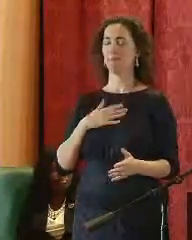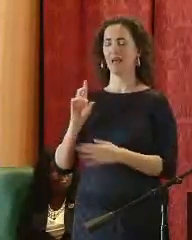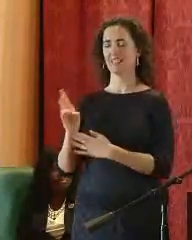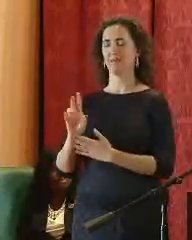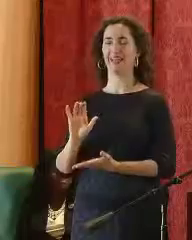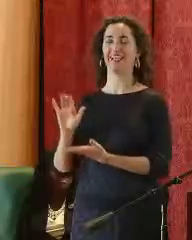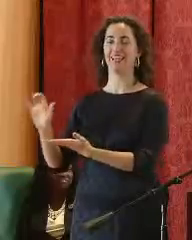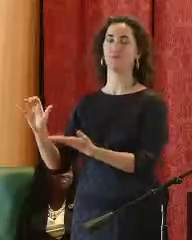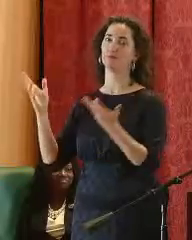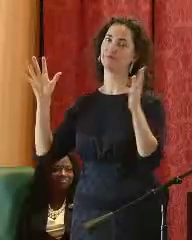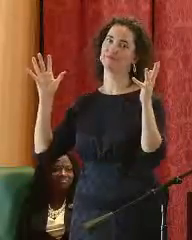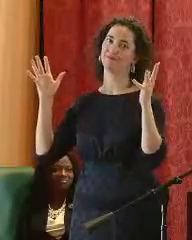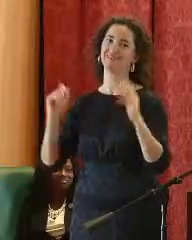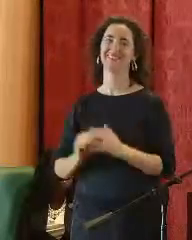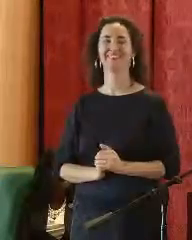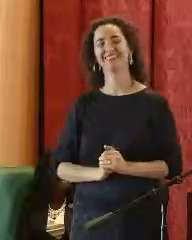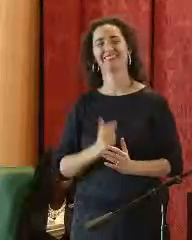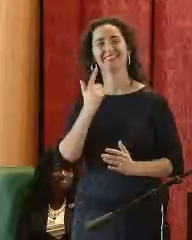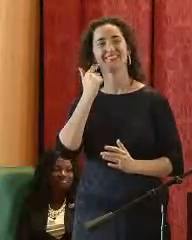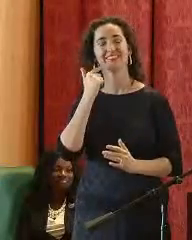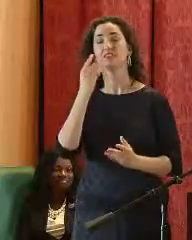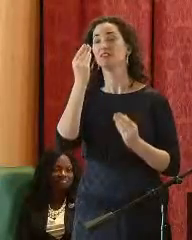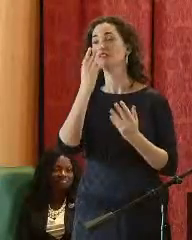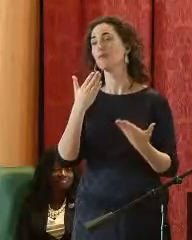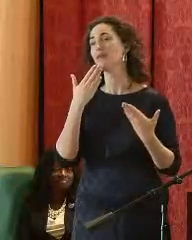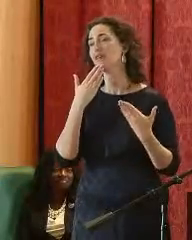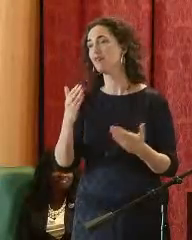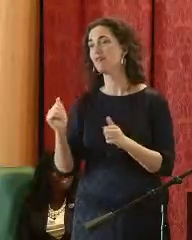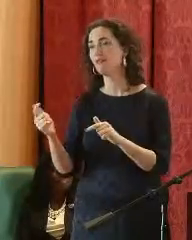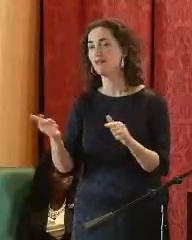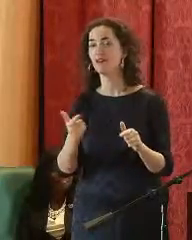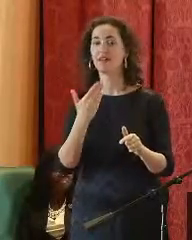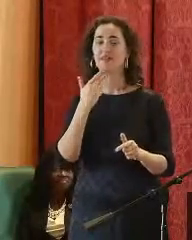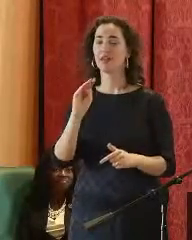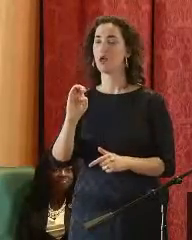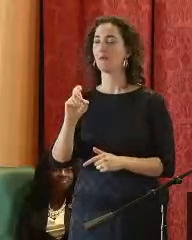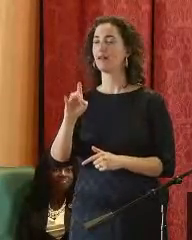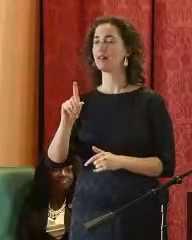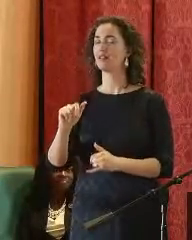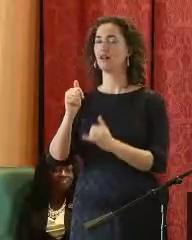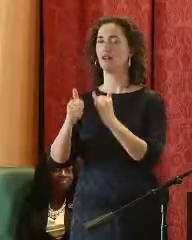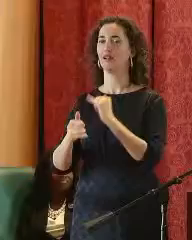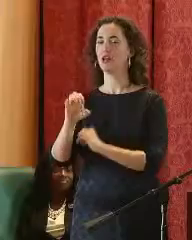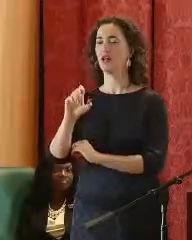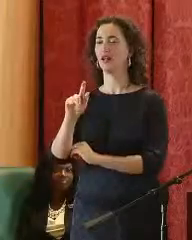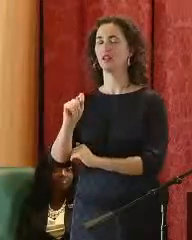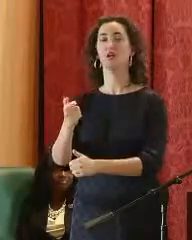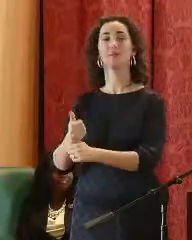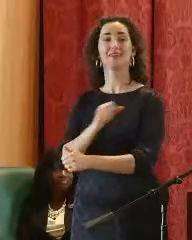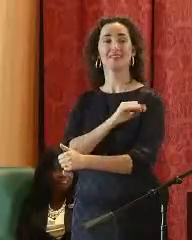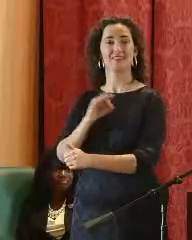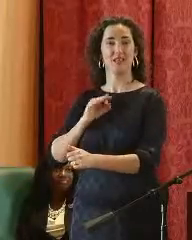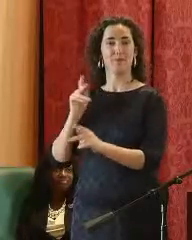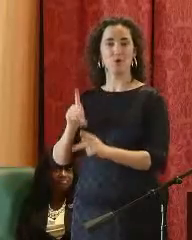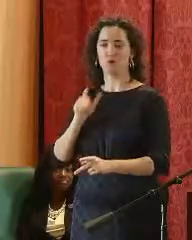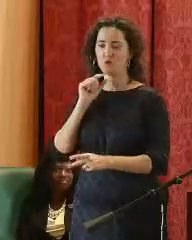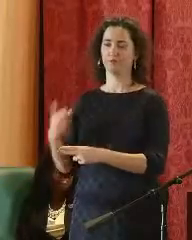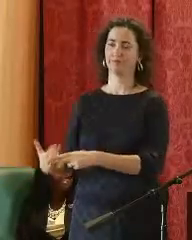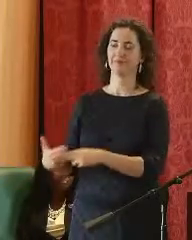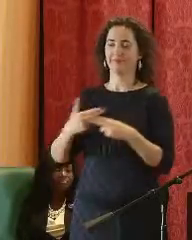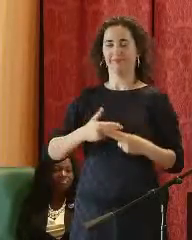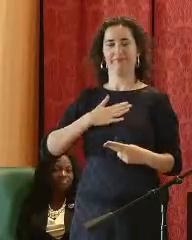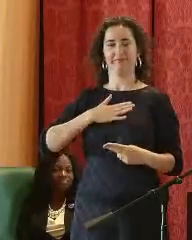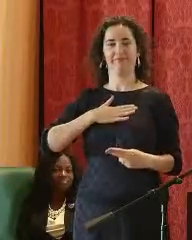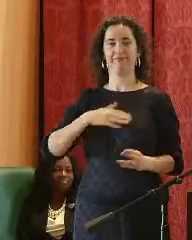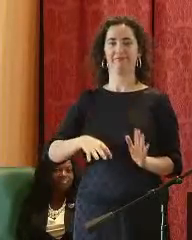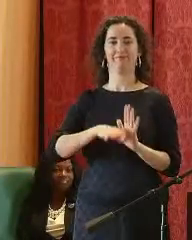but you know. I want to thank everyone. I want to thank Melinda Elliott, first of all, for she's the staff person that nominated me.